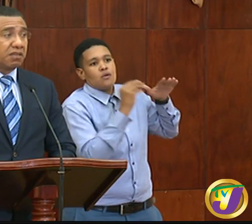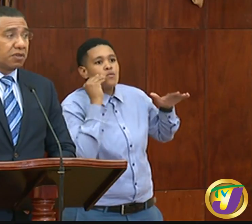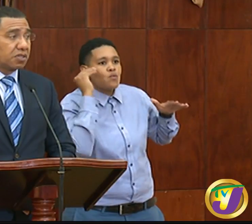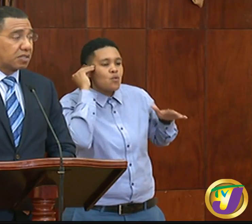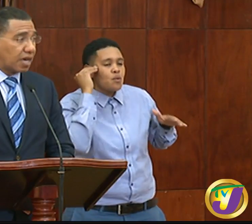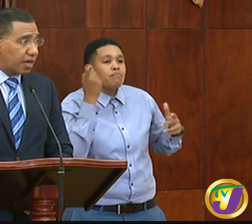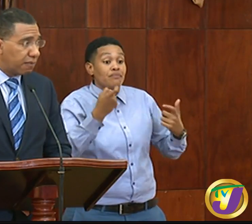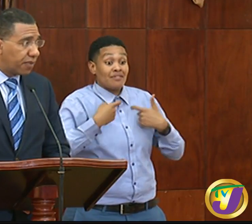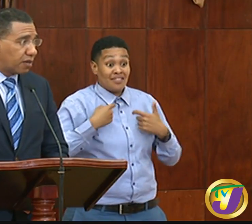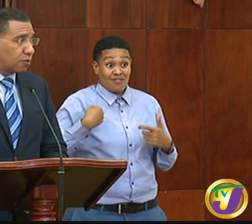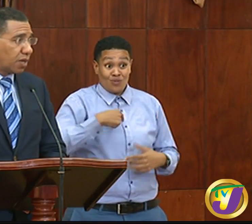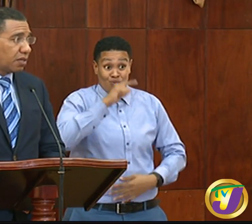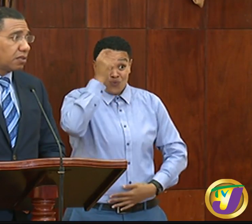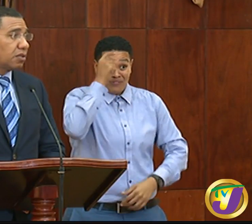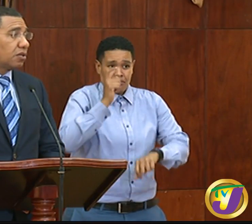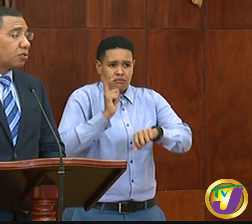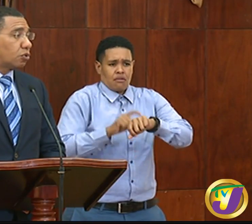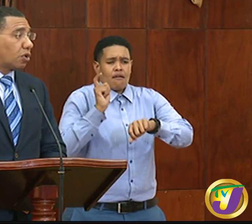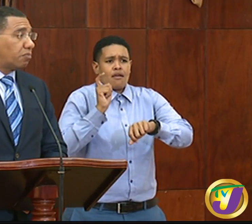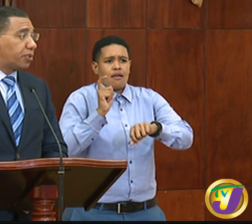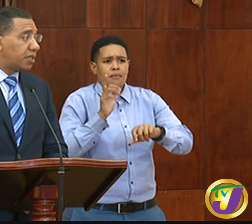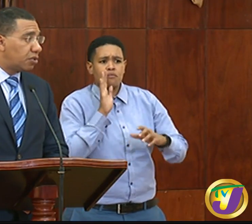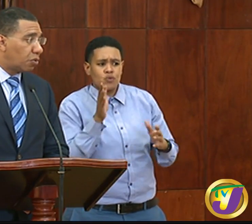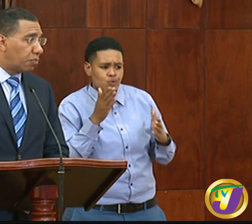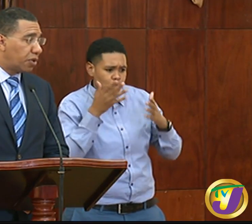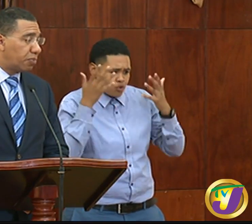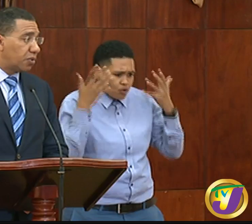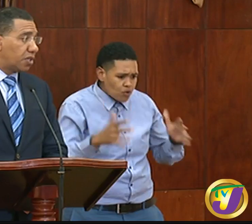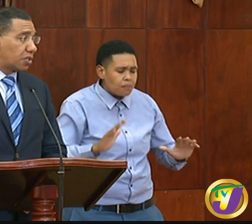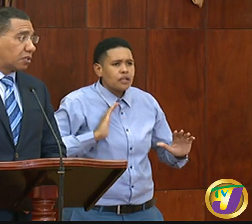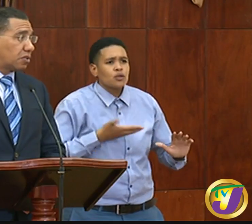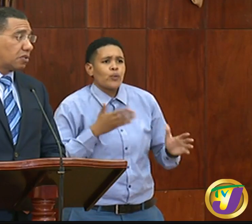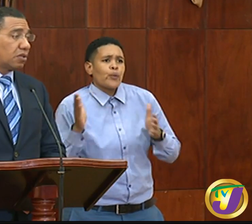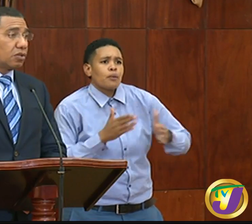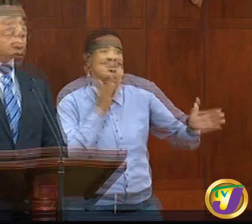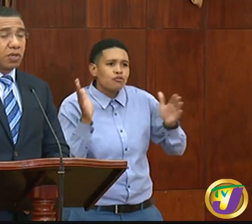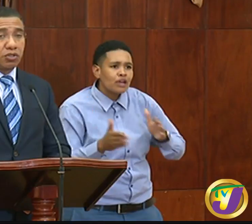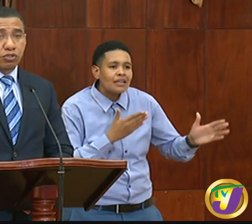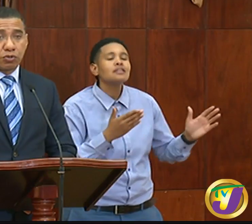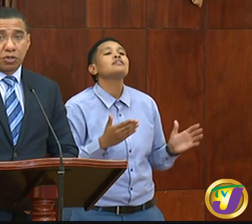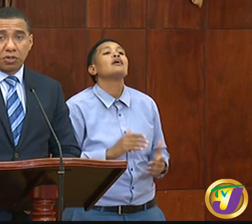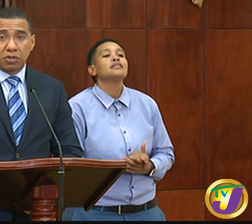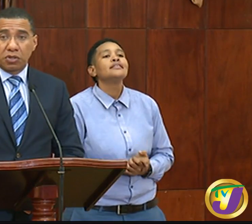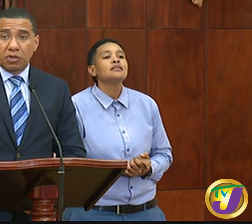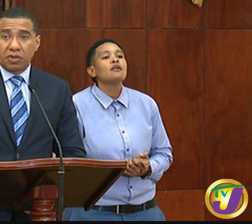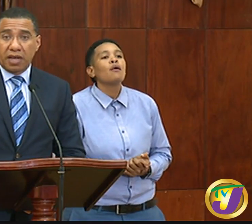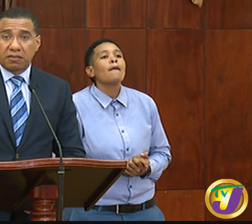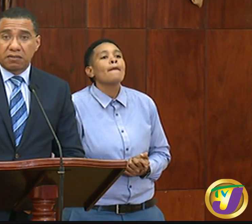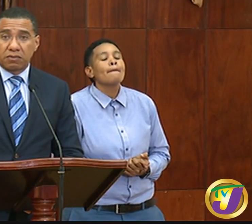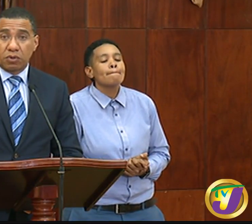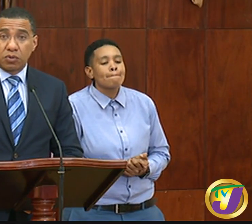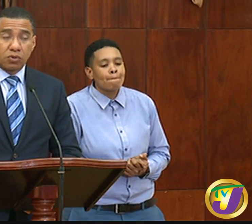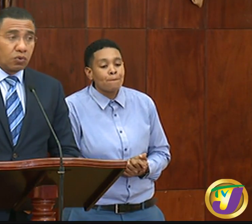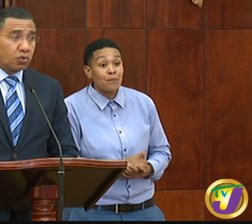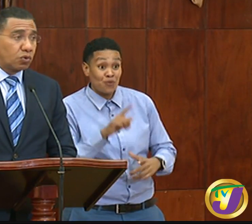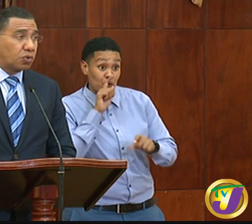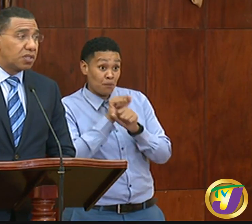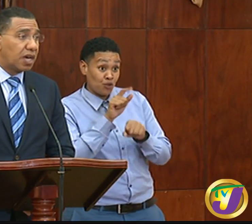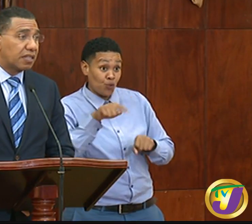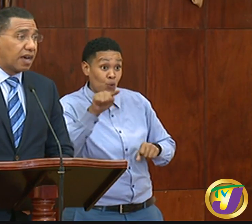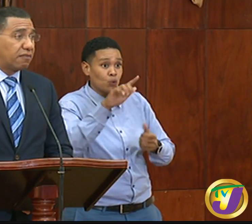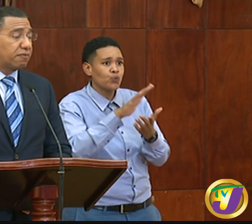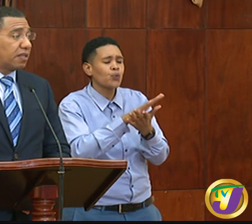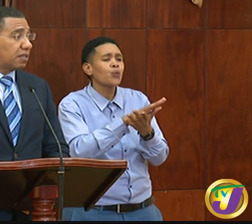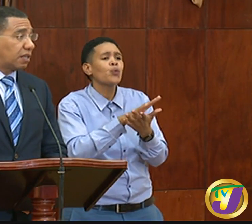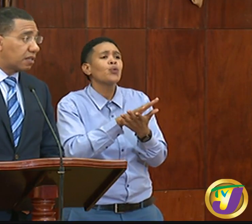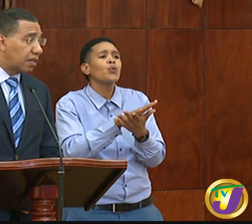that would give us time as well to complete our preparations to ensure that those schools who would